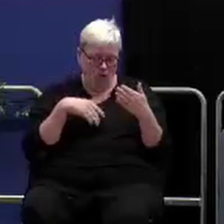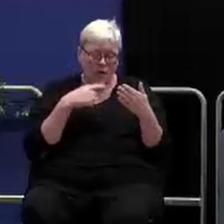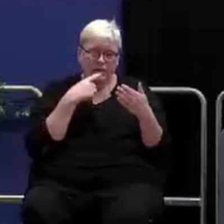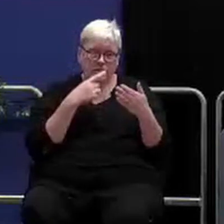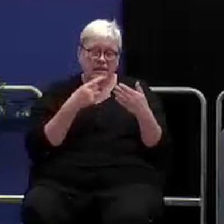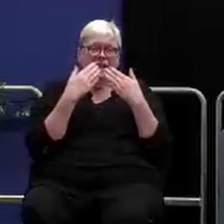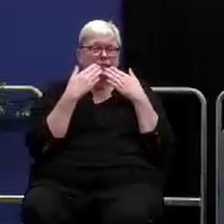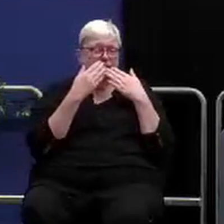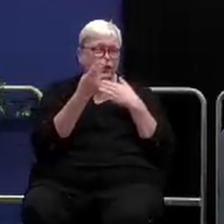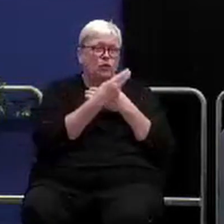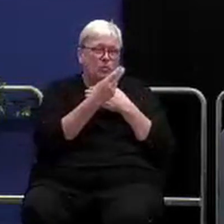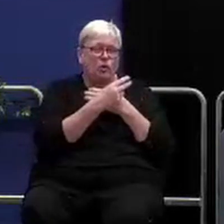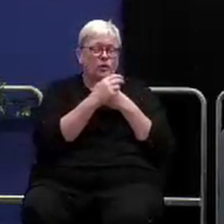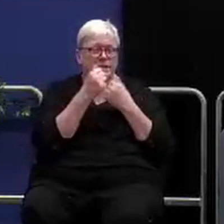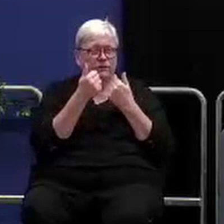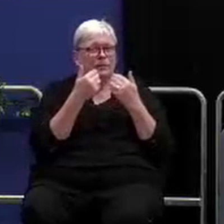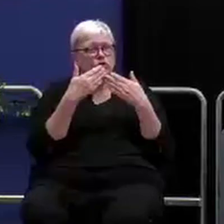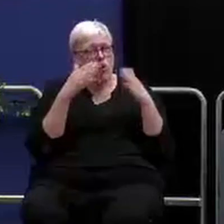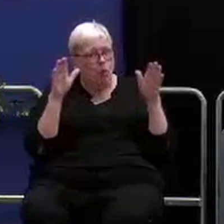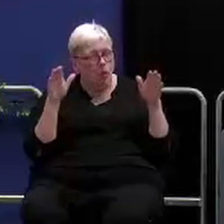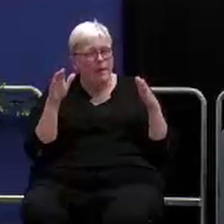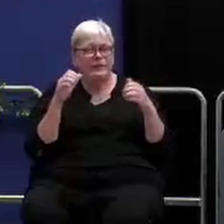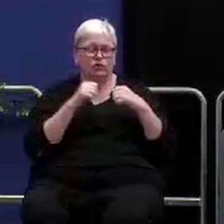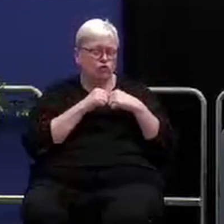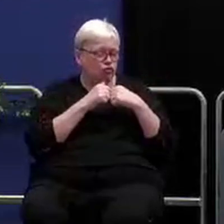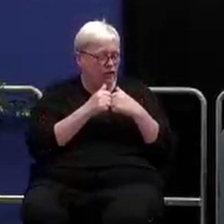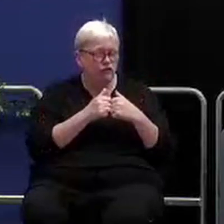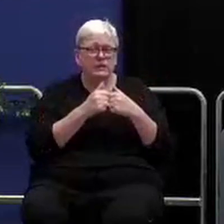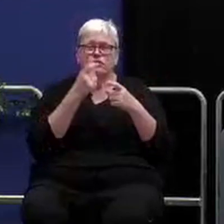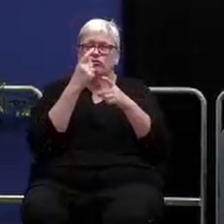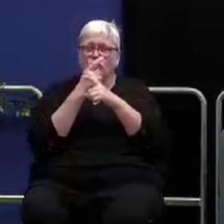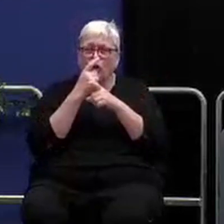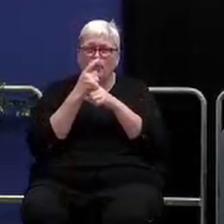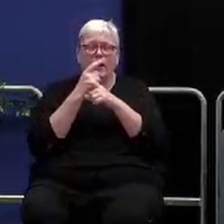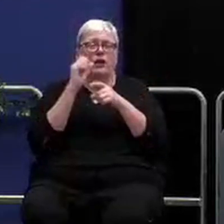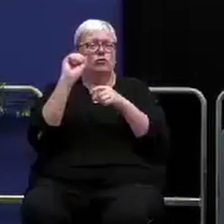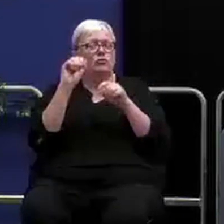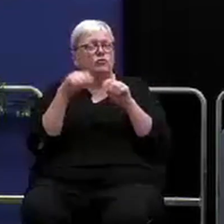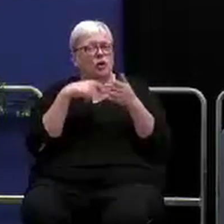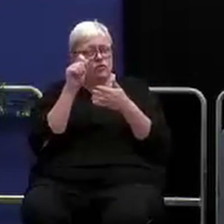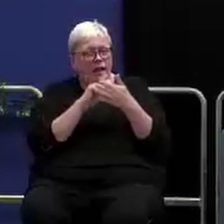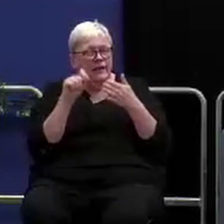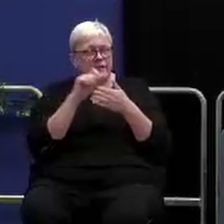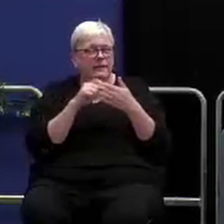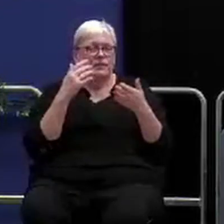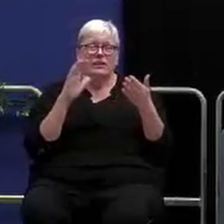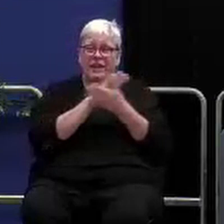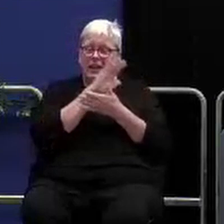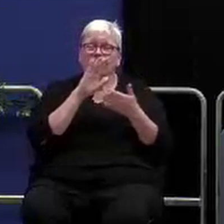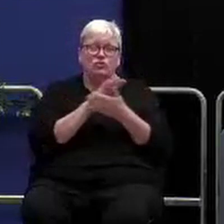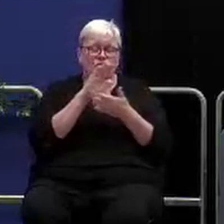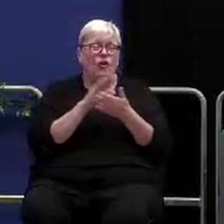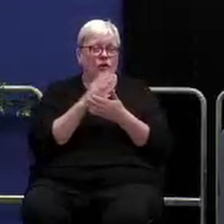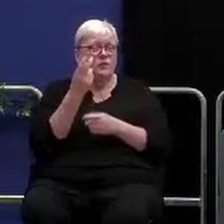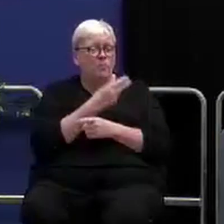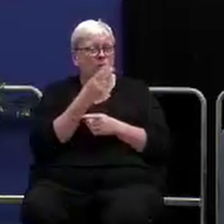say thank you to both of you for being so open and so generous with talking about your books. I've so enjoyed reading both your writing for this,